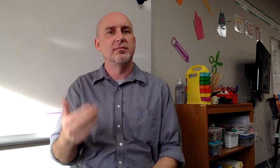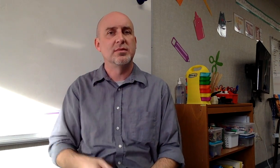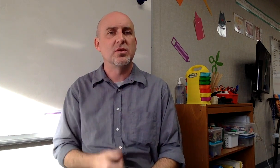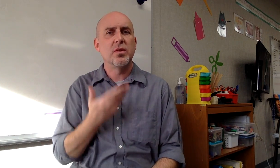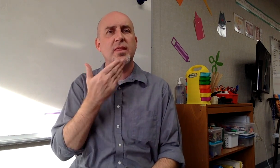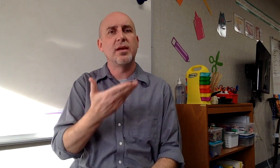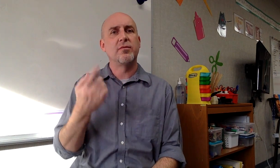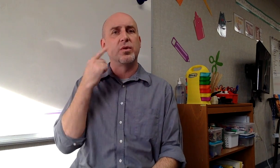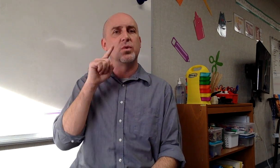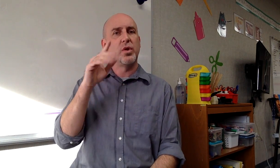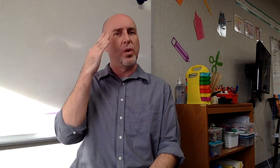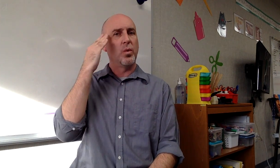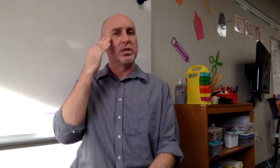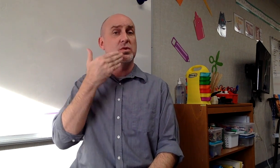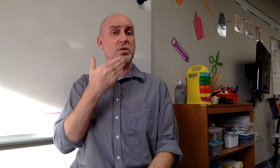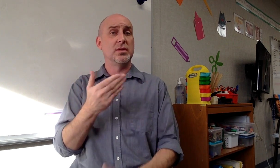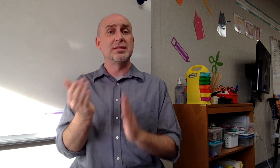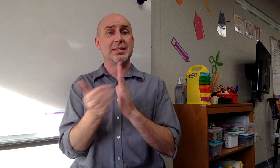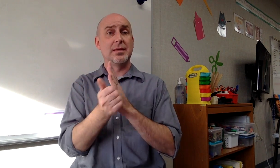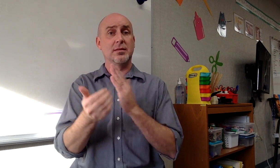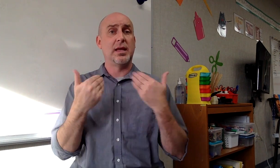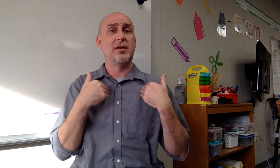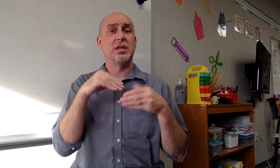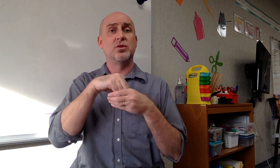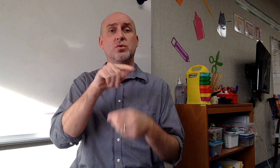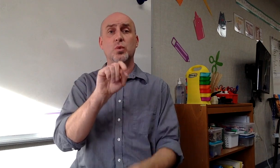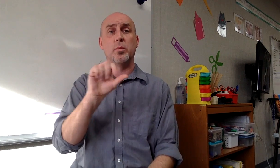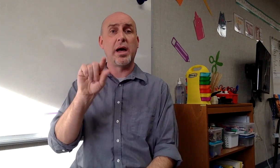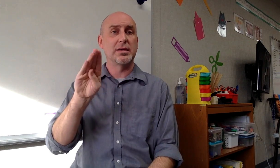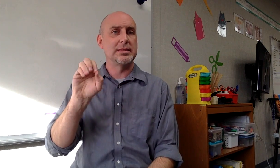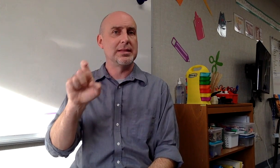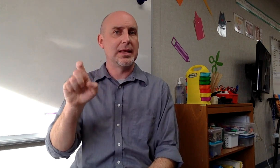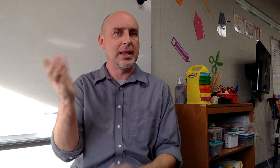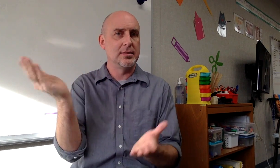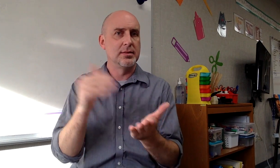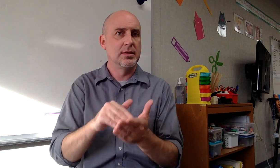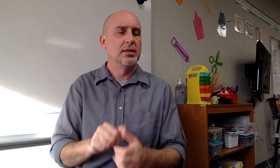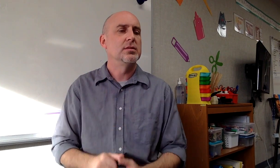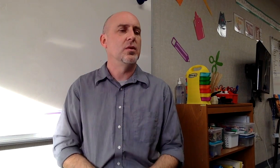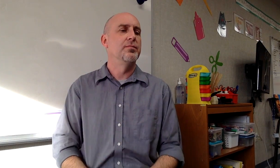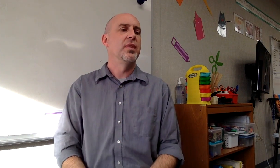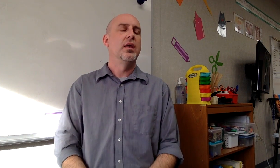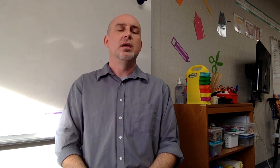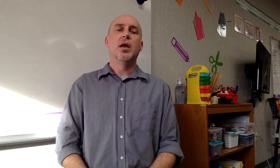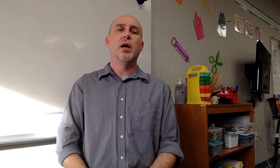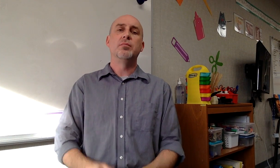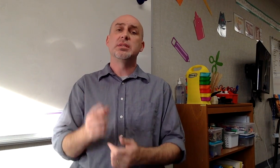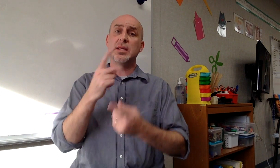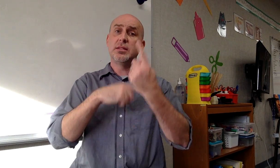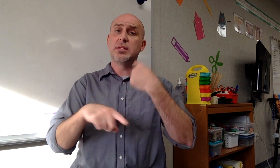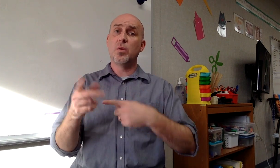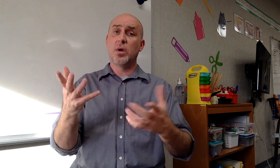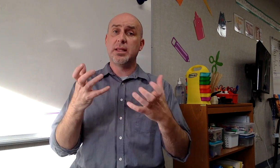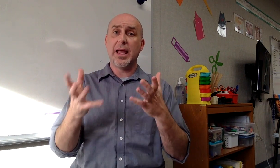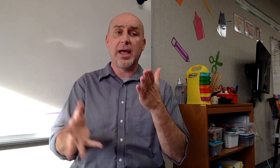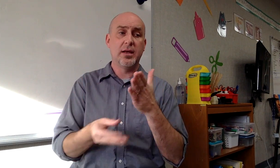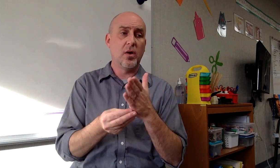It's a good thing for you to know, and it's a good skill to have in your toolbox again. So the signs that I want to add